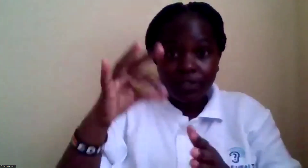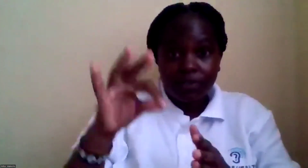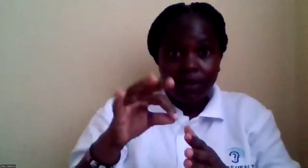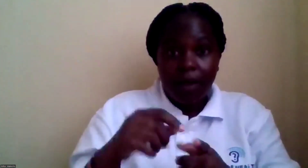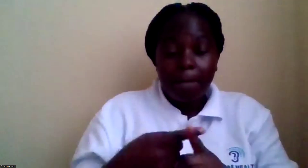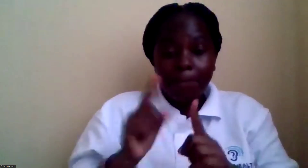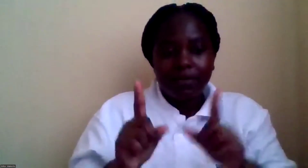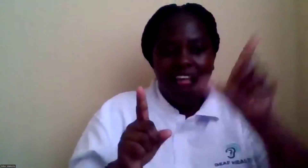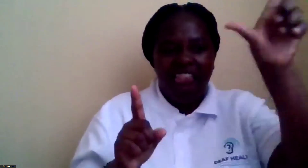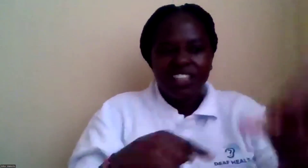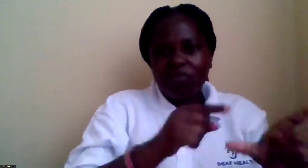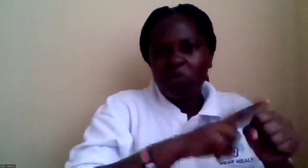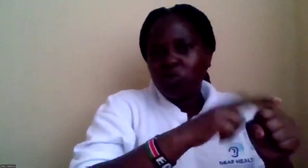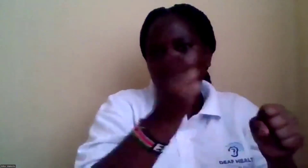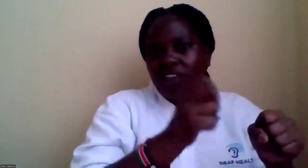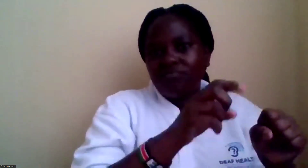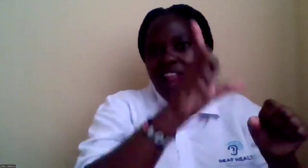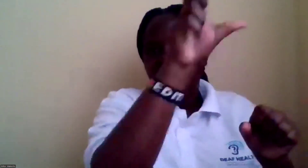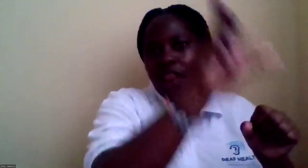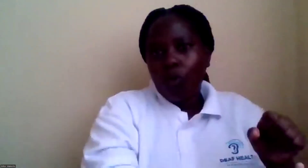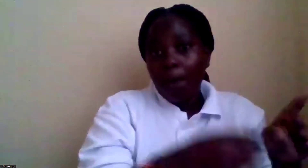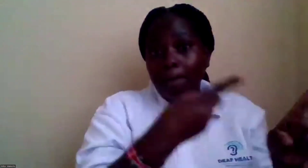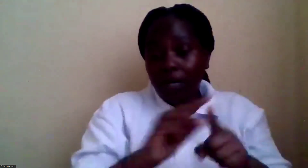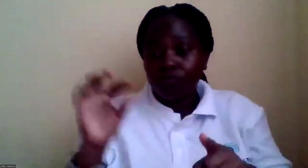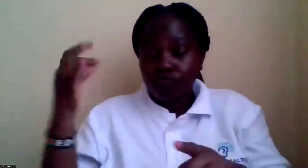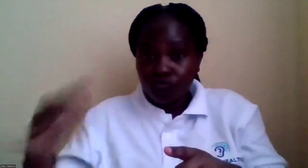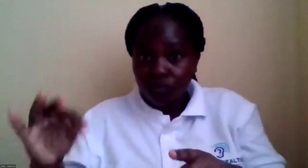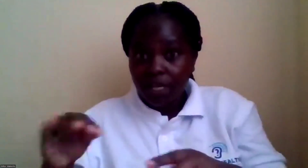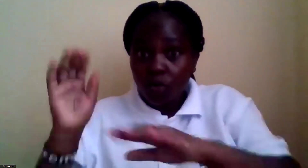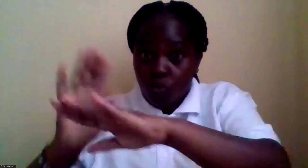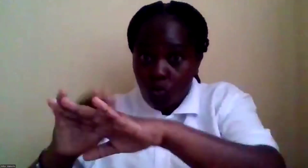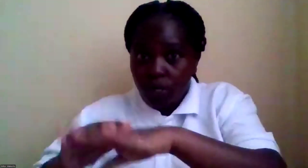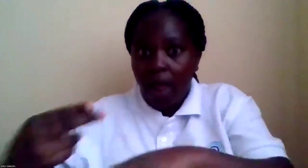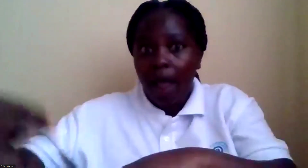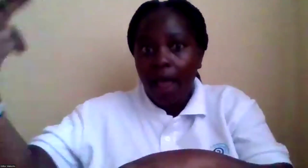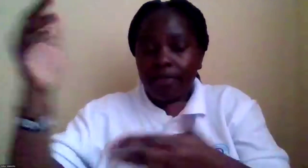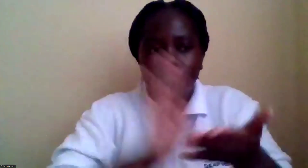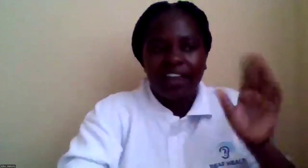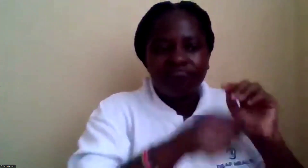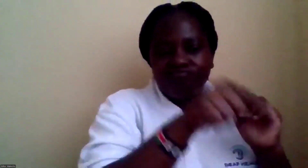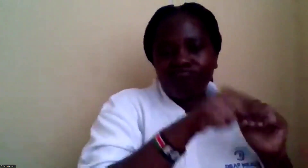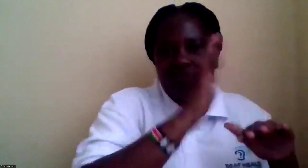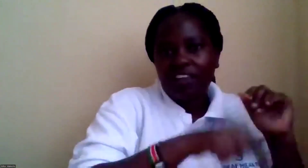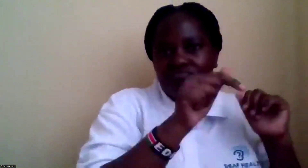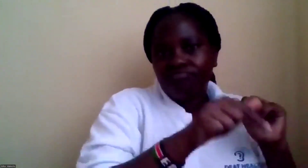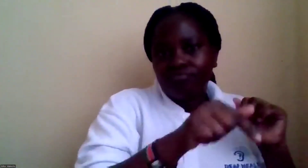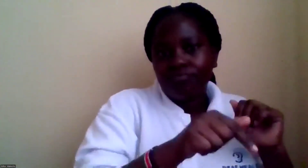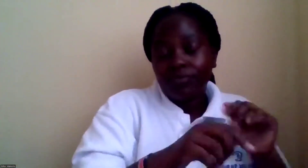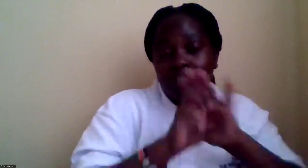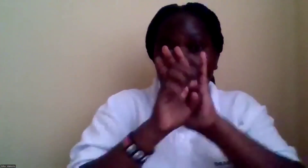the refined sugars. But even with the healthier versions of, sugars like in fruits,